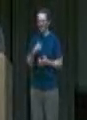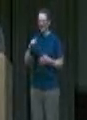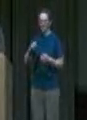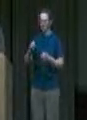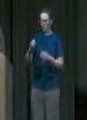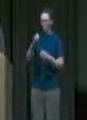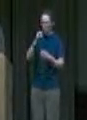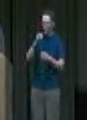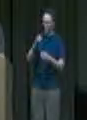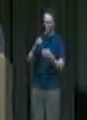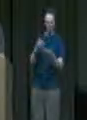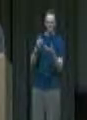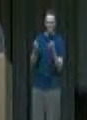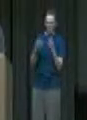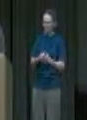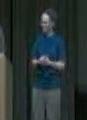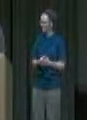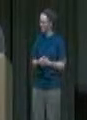microphone?